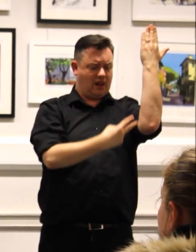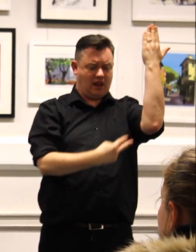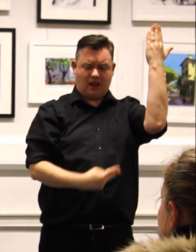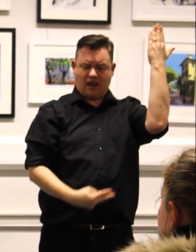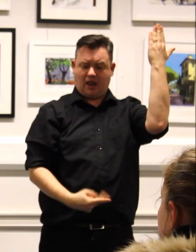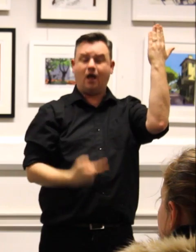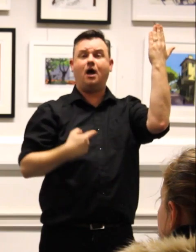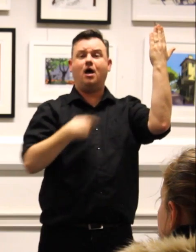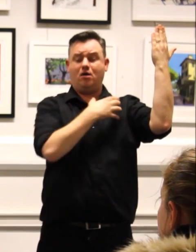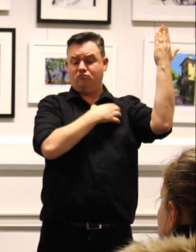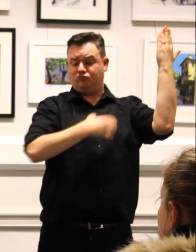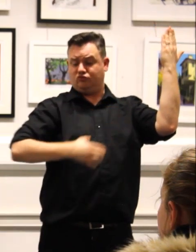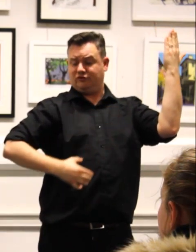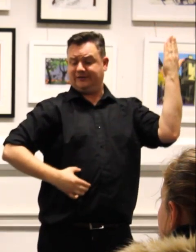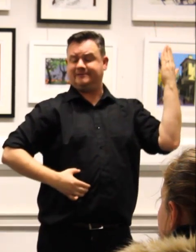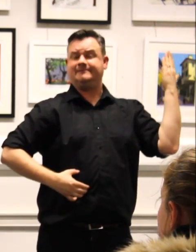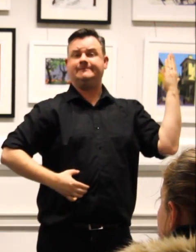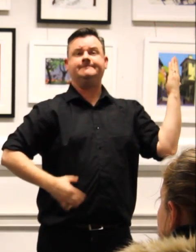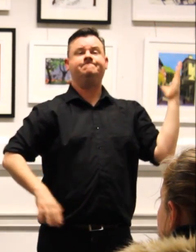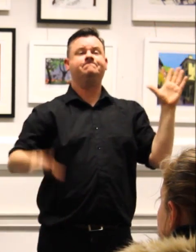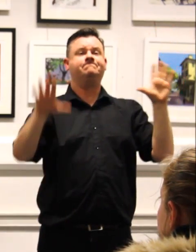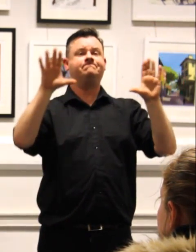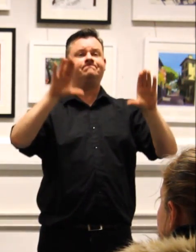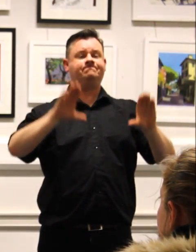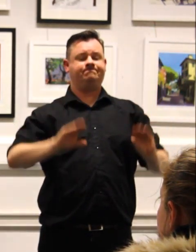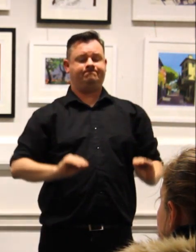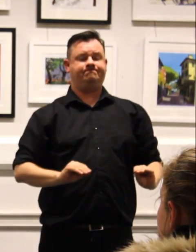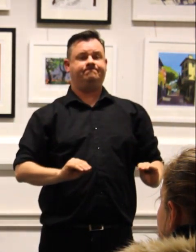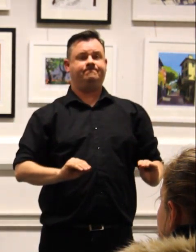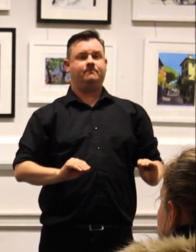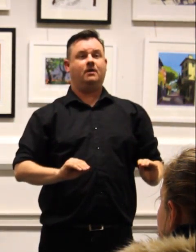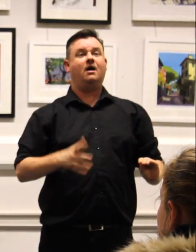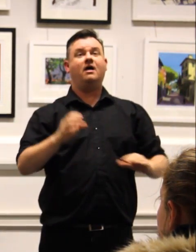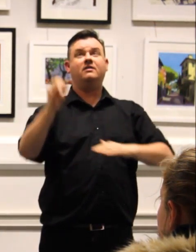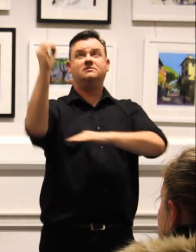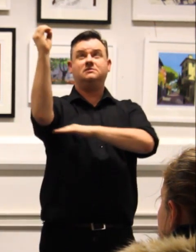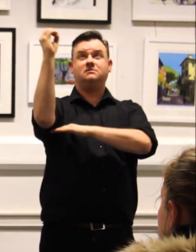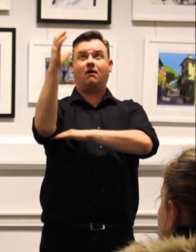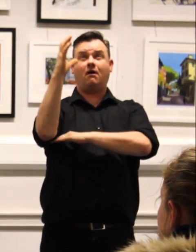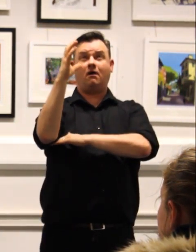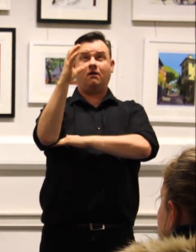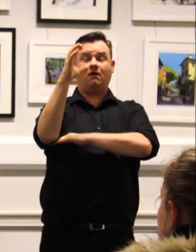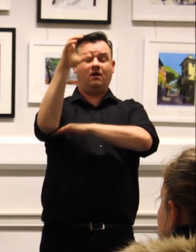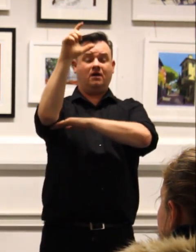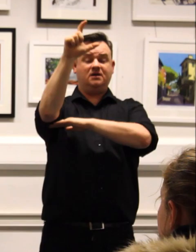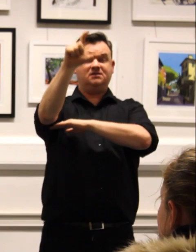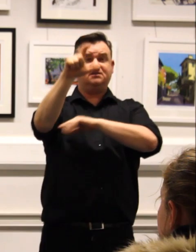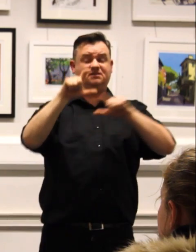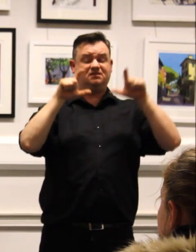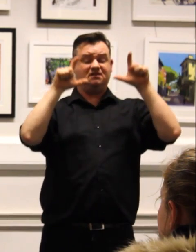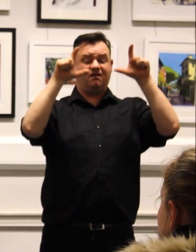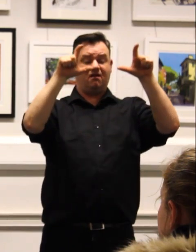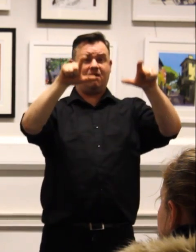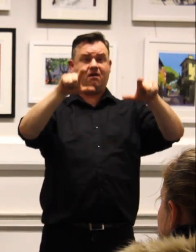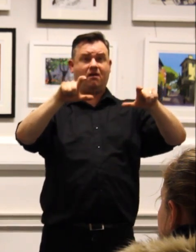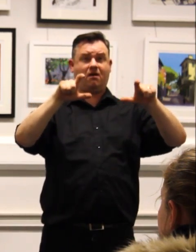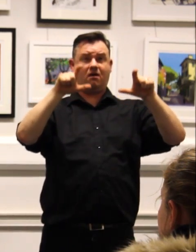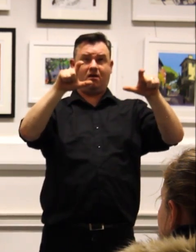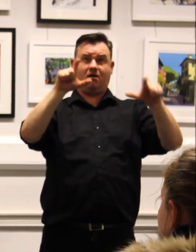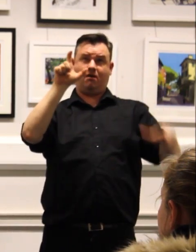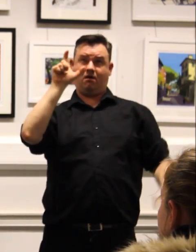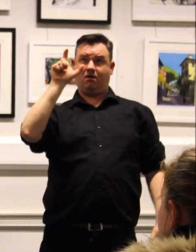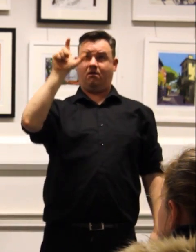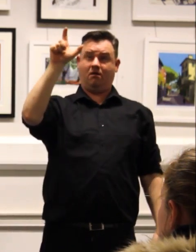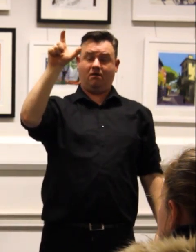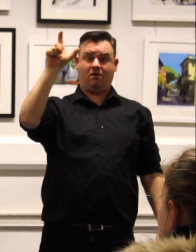Princes became obsolete, while the sun stayed firmly in